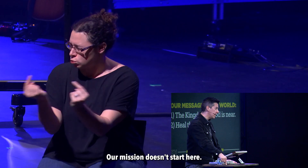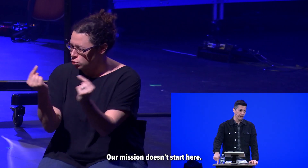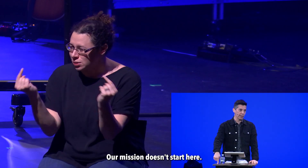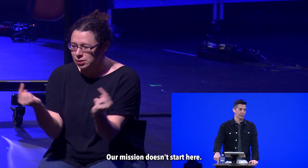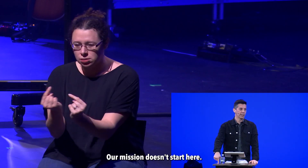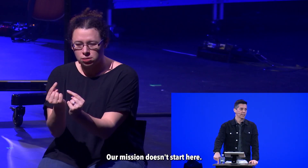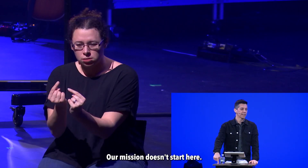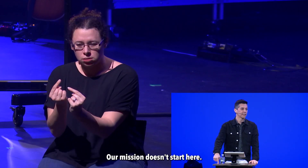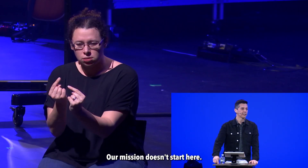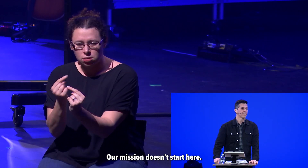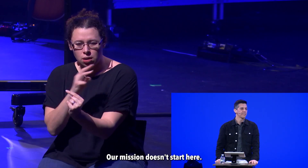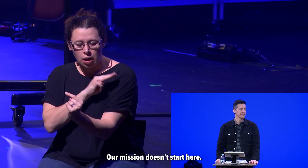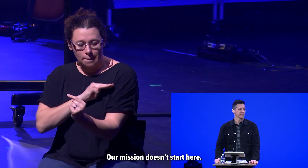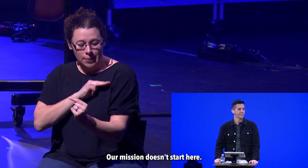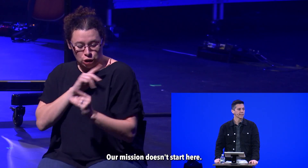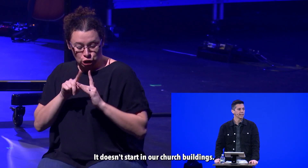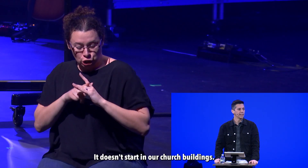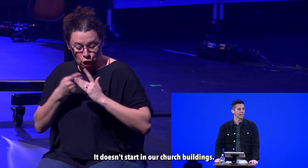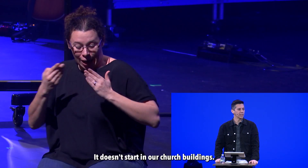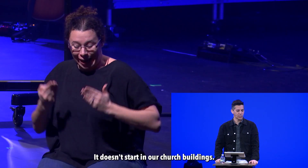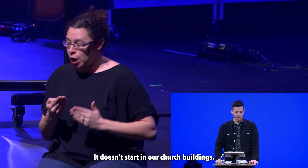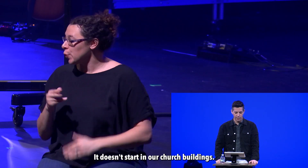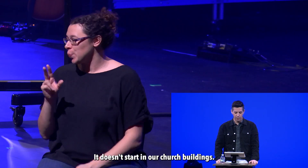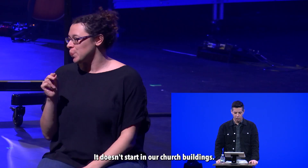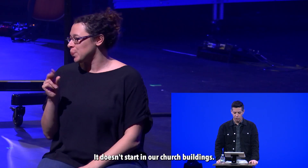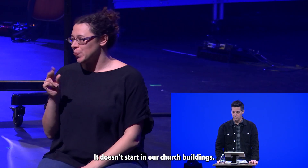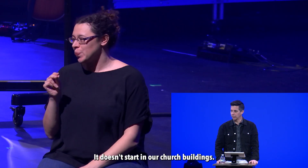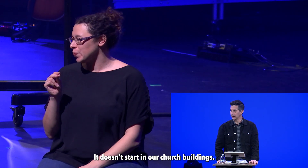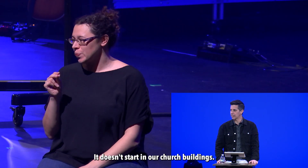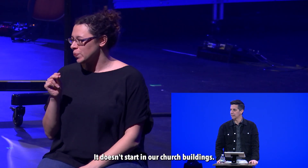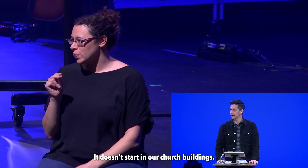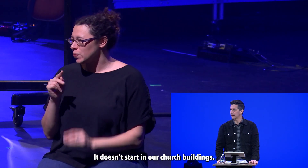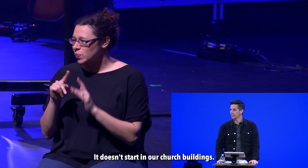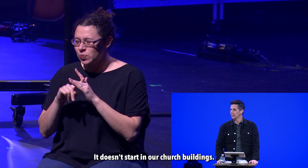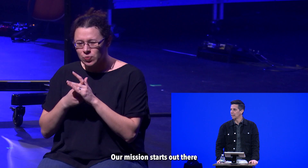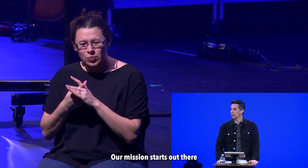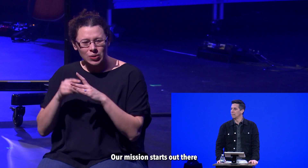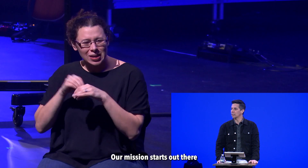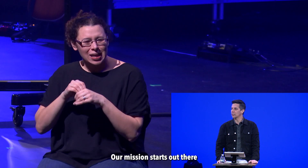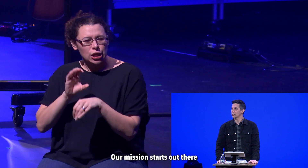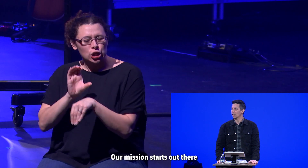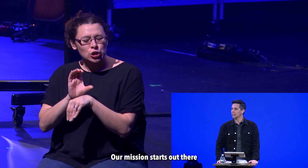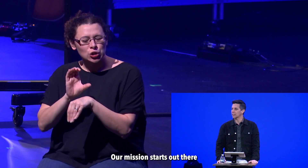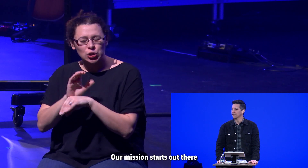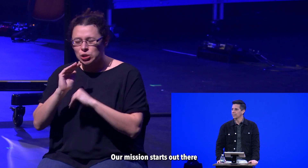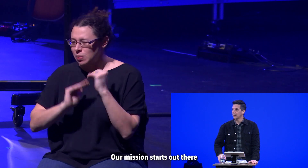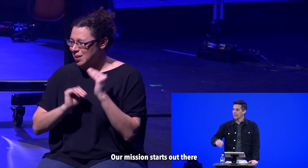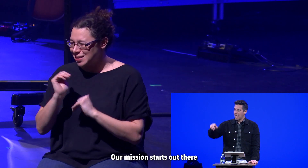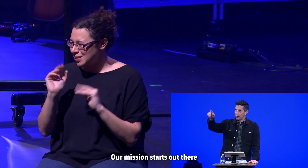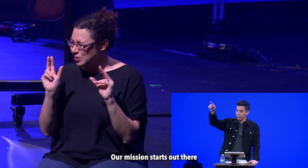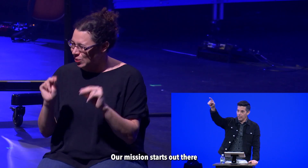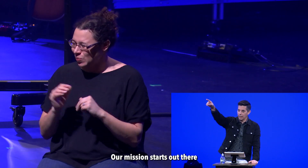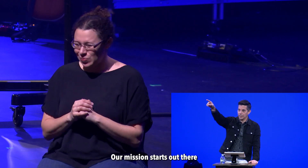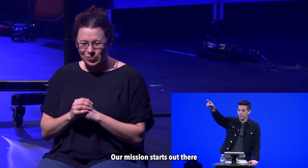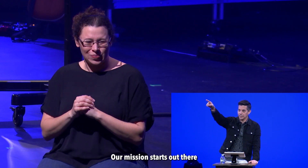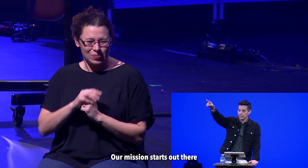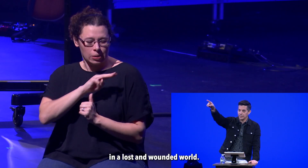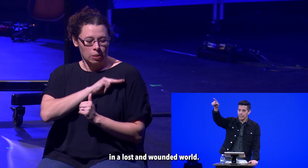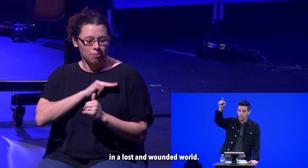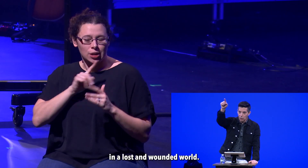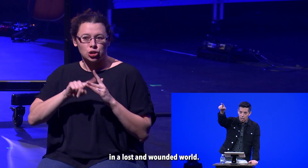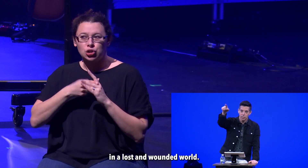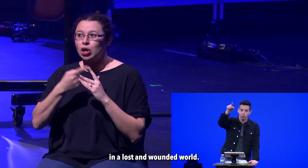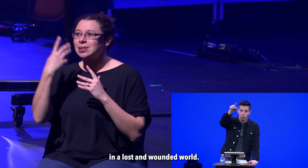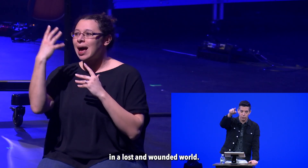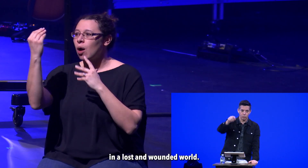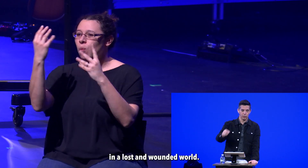start here. It doesn't start in our church buildings. Our mission starts out there